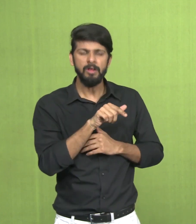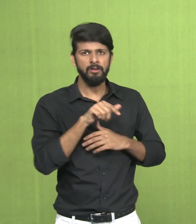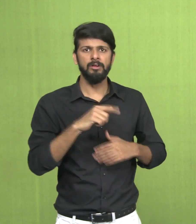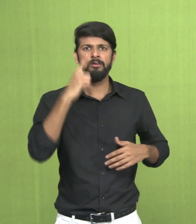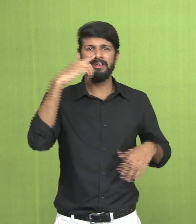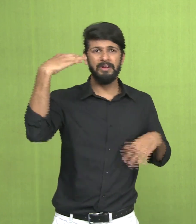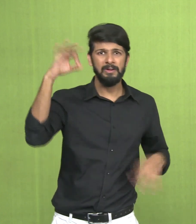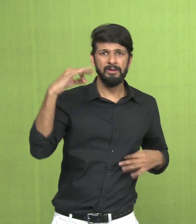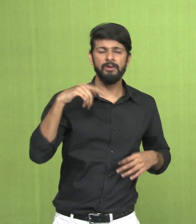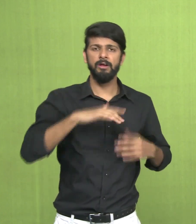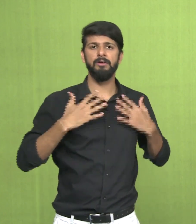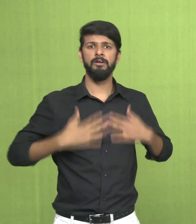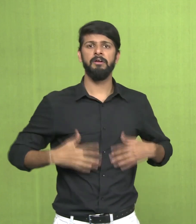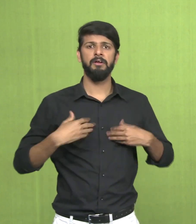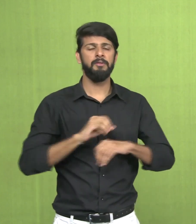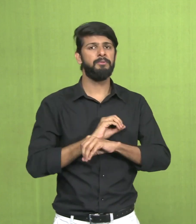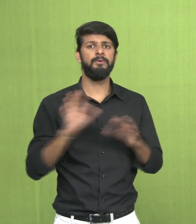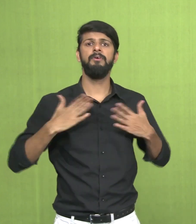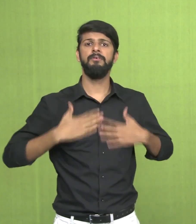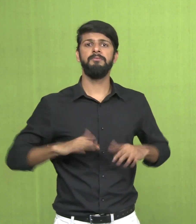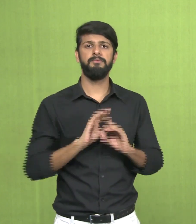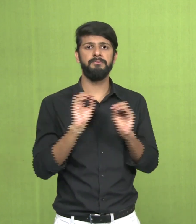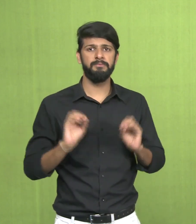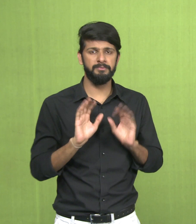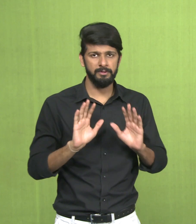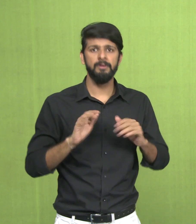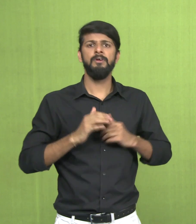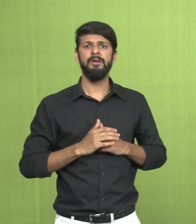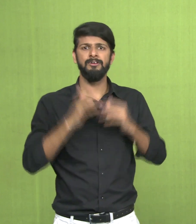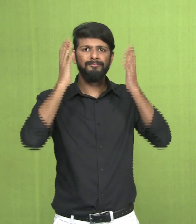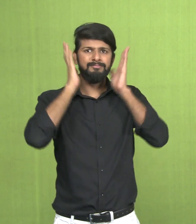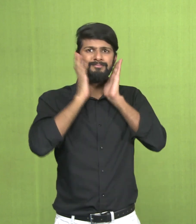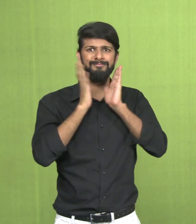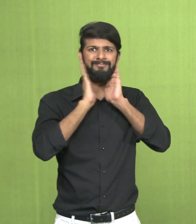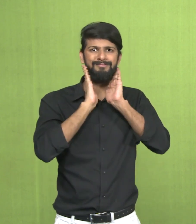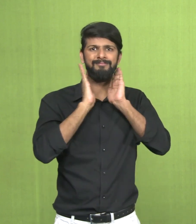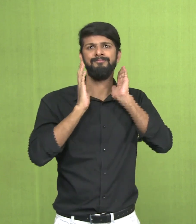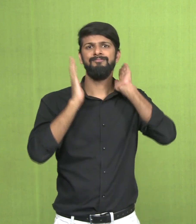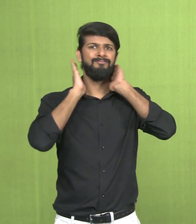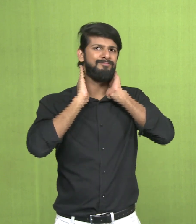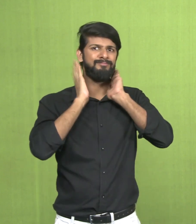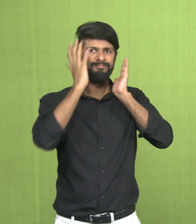Answer number 1. The dancing girl is a nude, right hand on her hip,